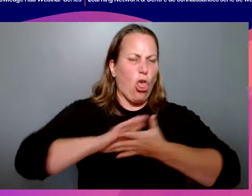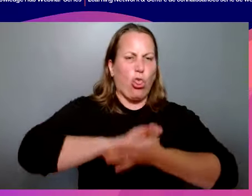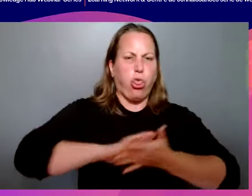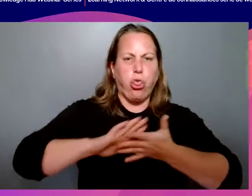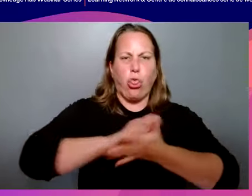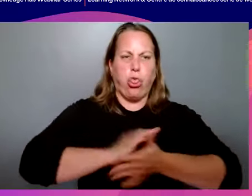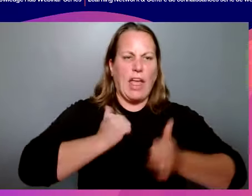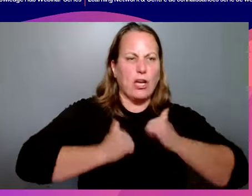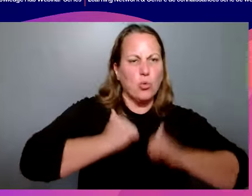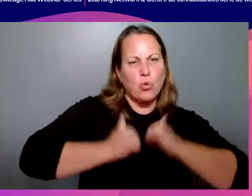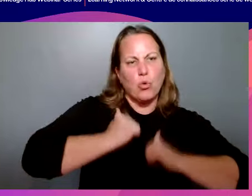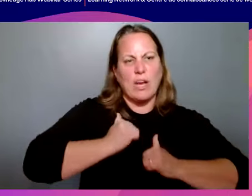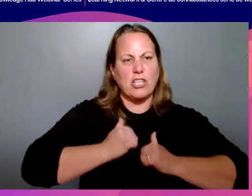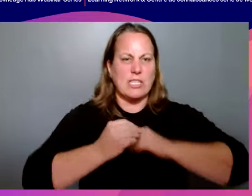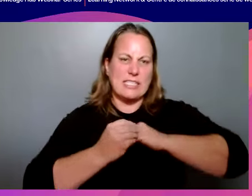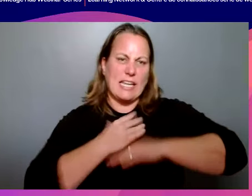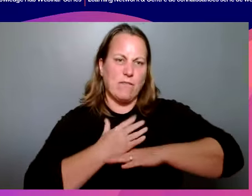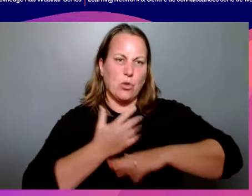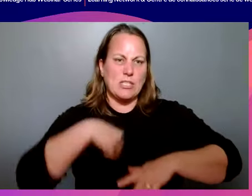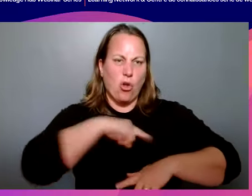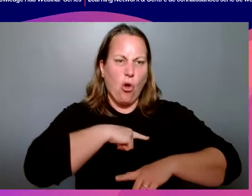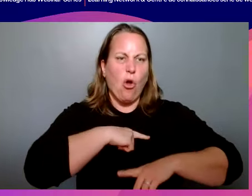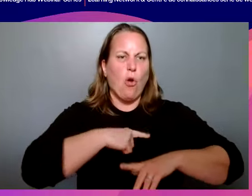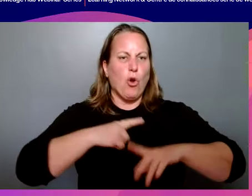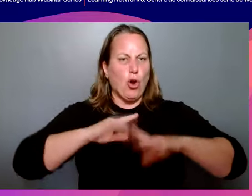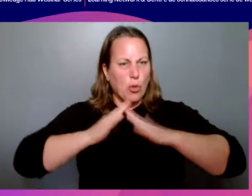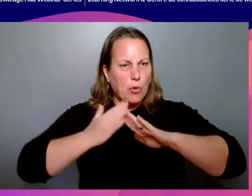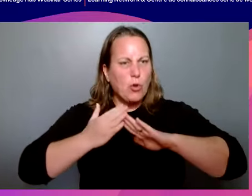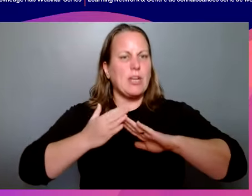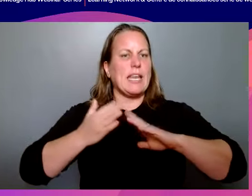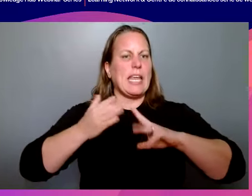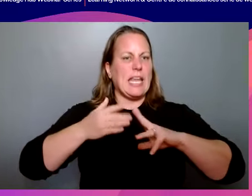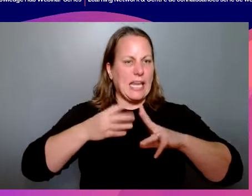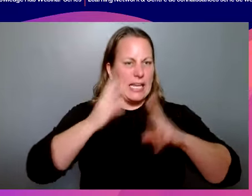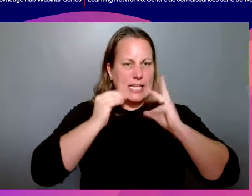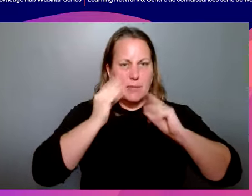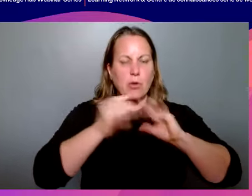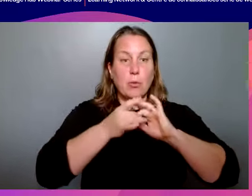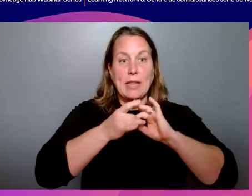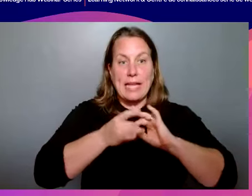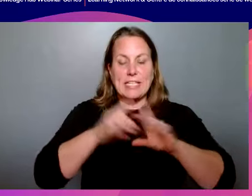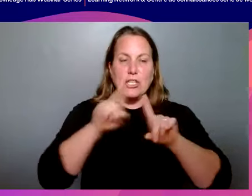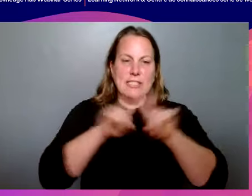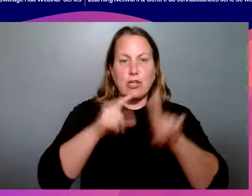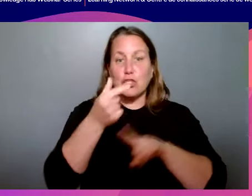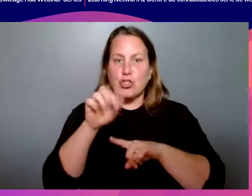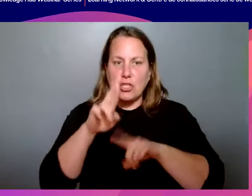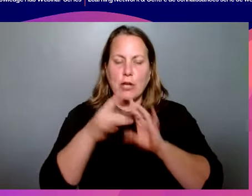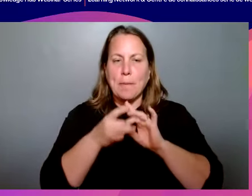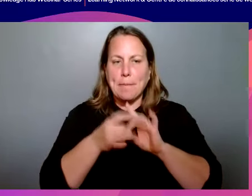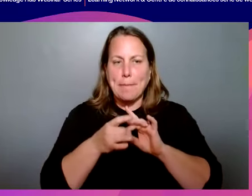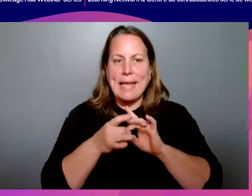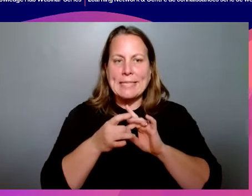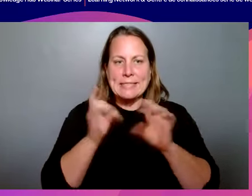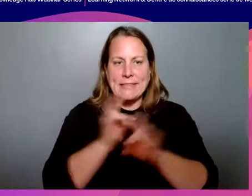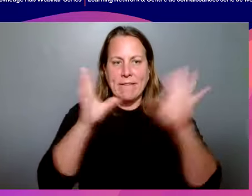us LGBTQIA plus individuals' experiences of gender-based violence at work.